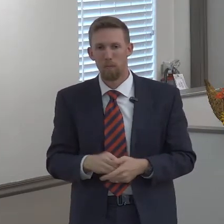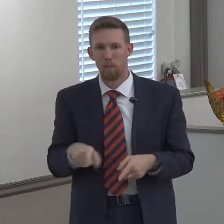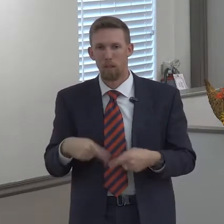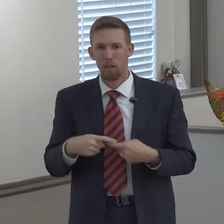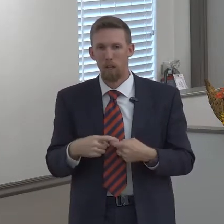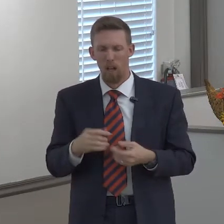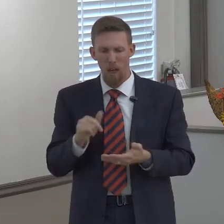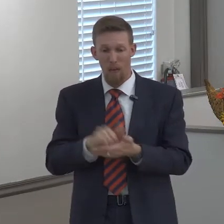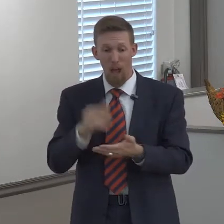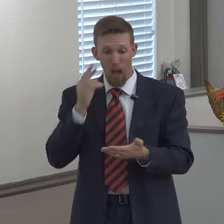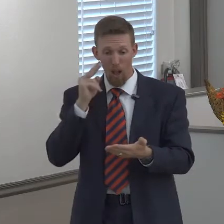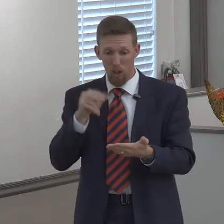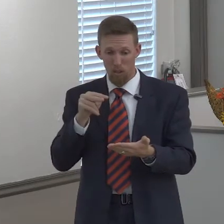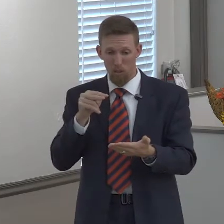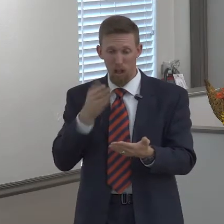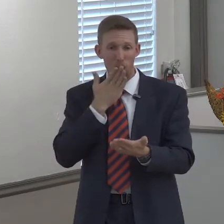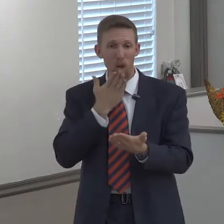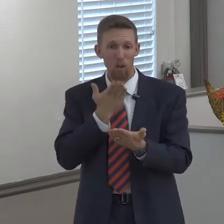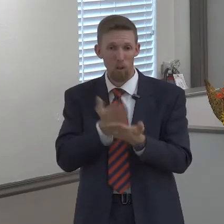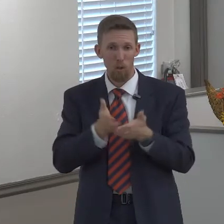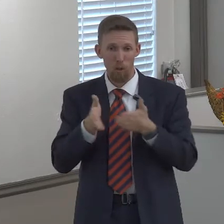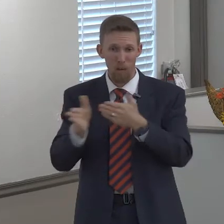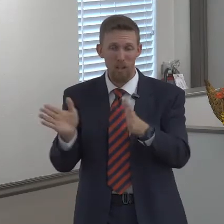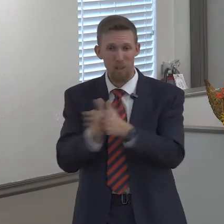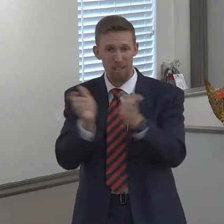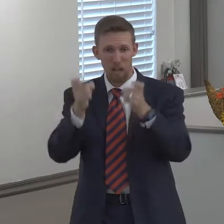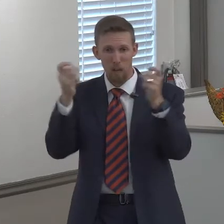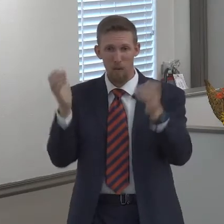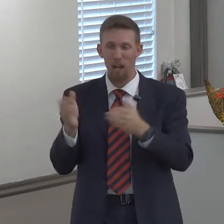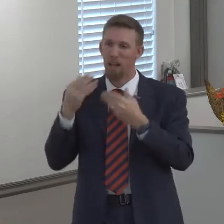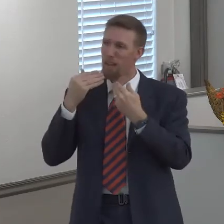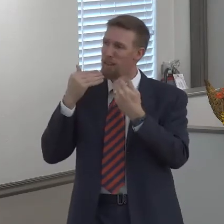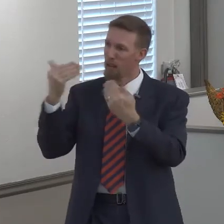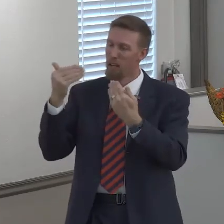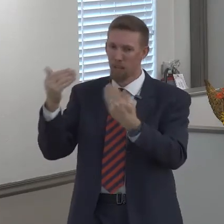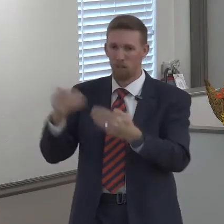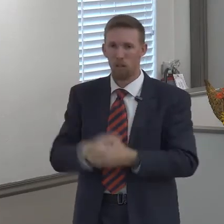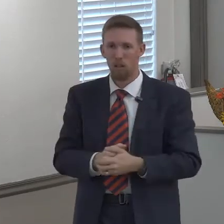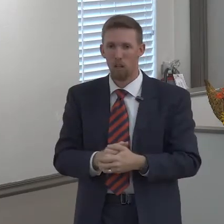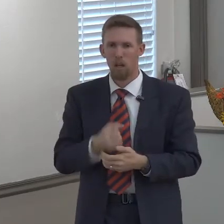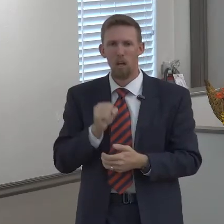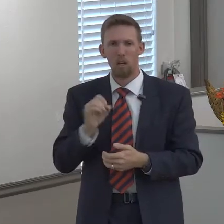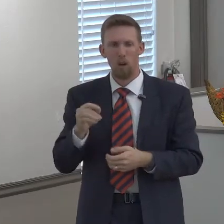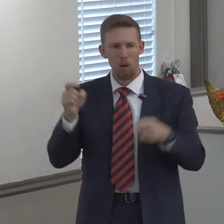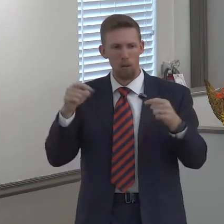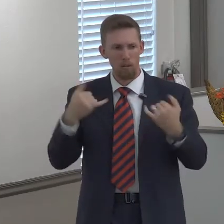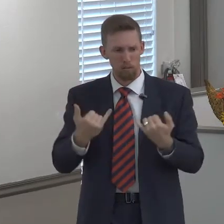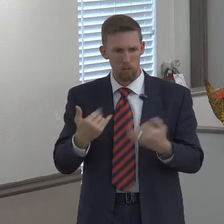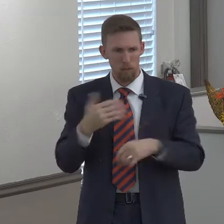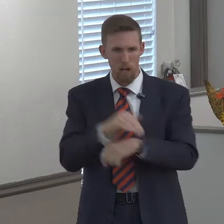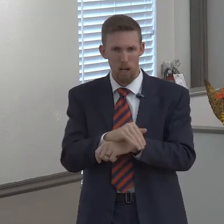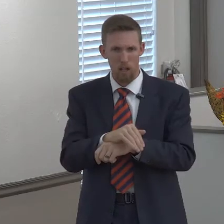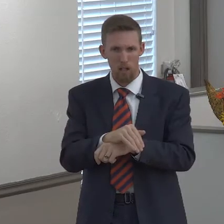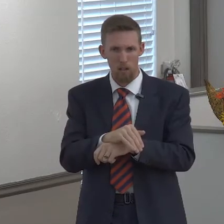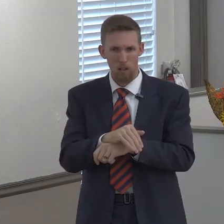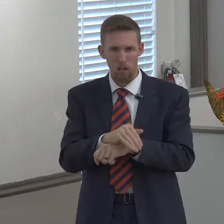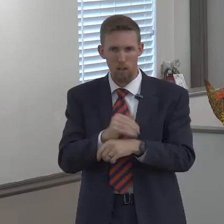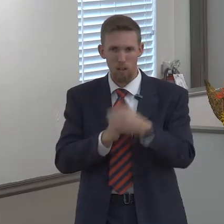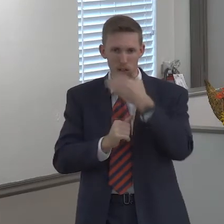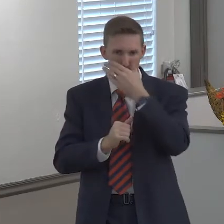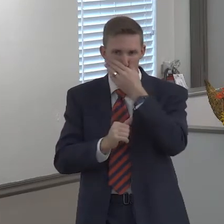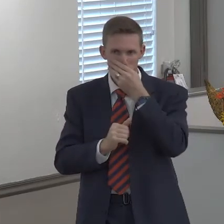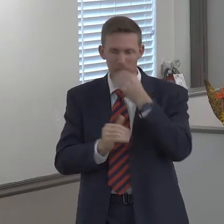works. Glory ye in His holy name. Let the heart of them rejoice that seek